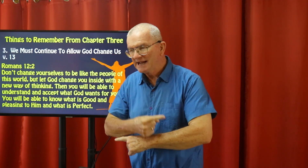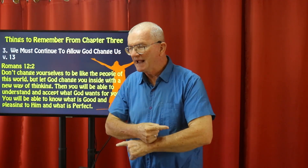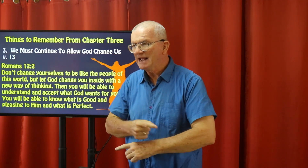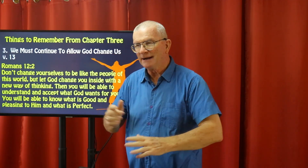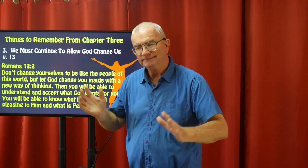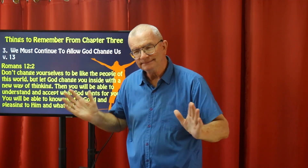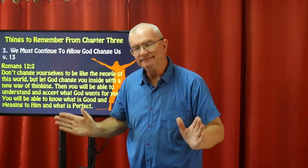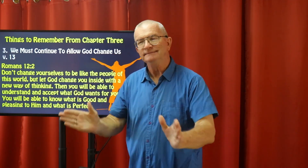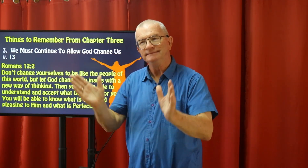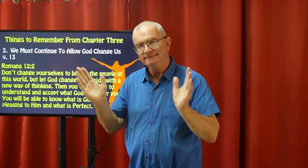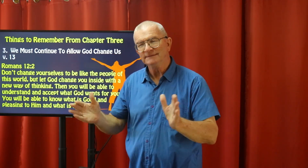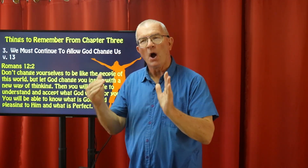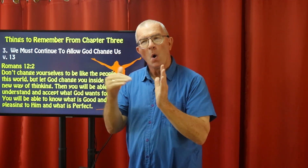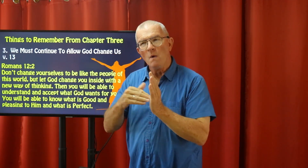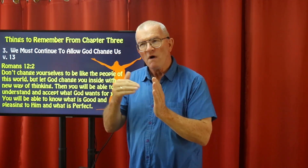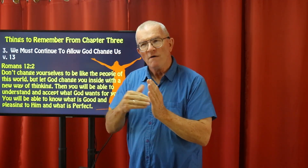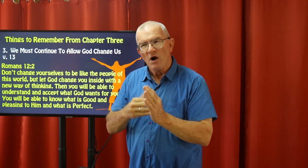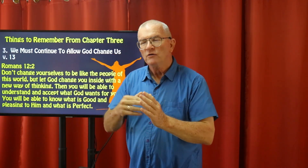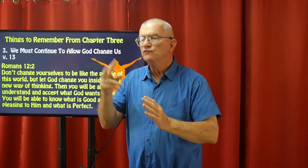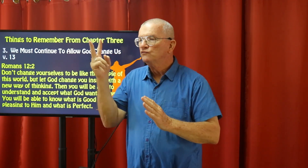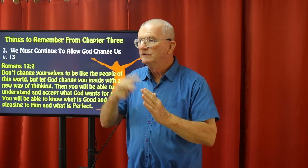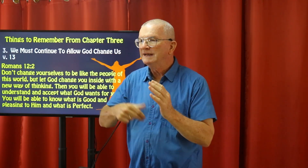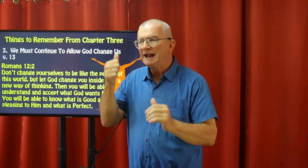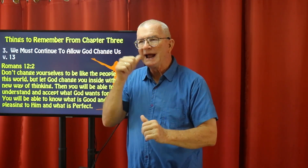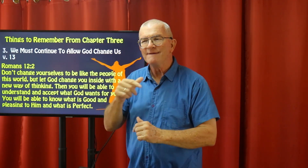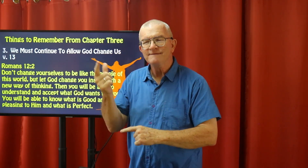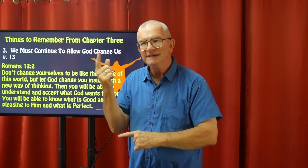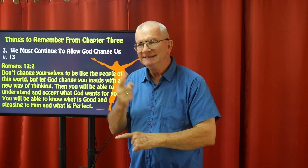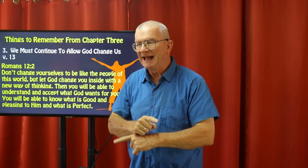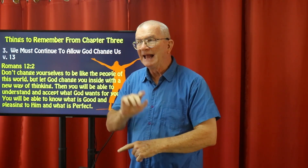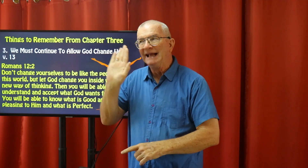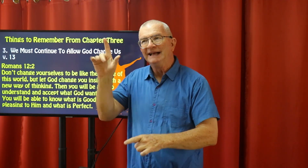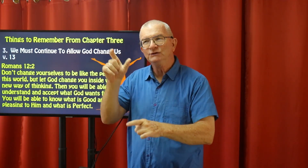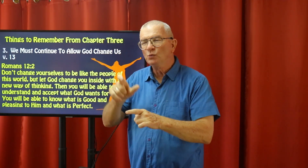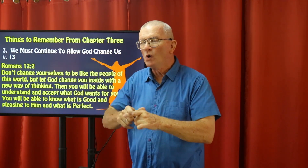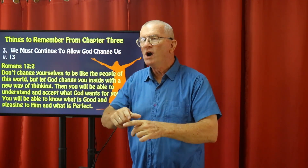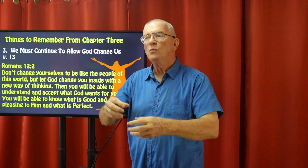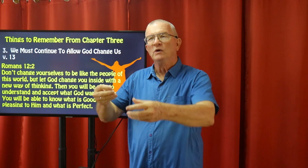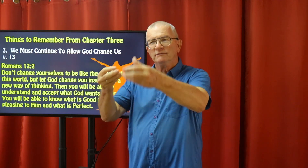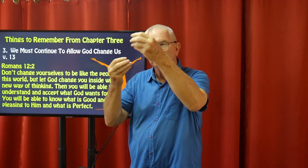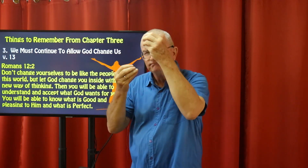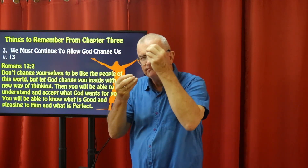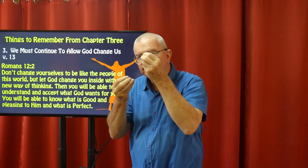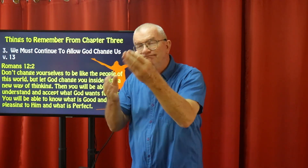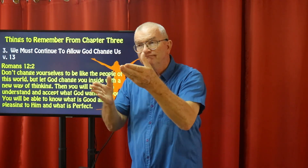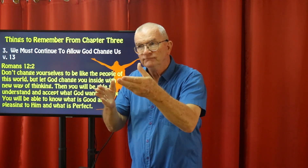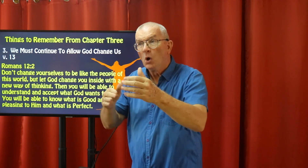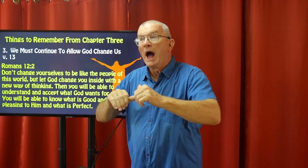read it every day. I encourage you, over and over, read it every day. His Word will give you